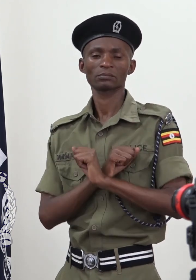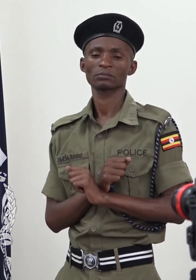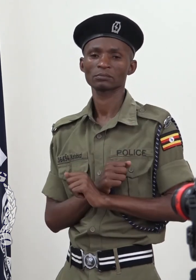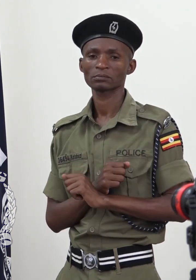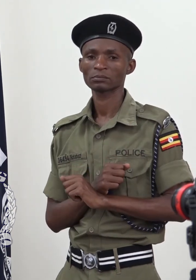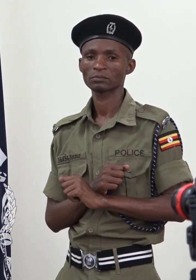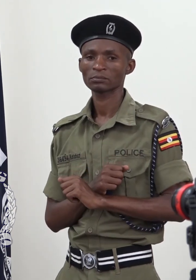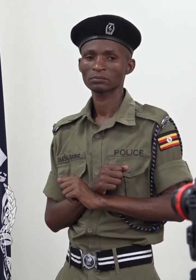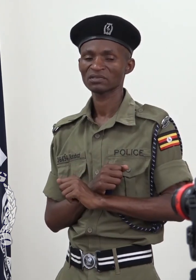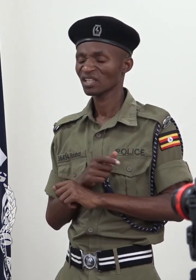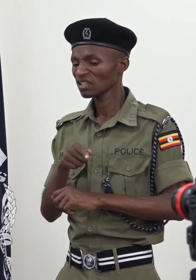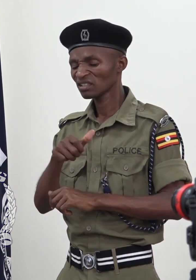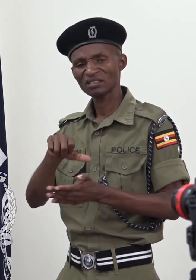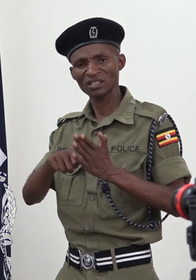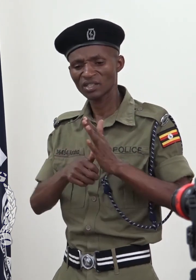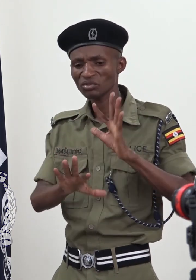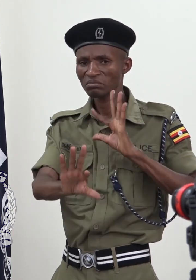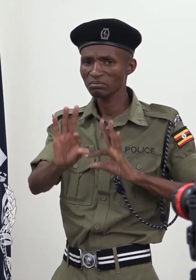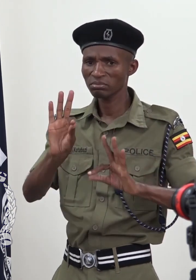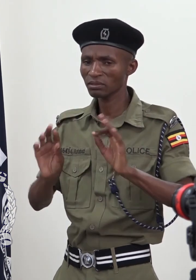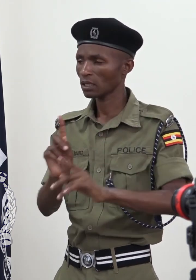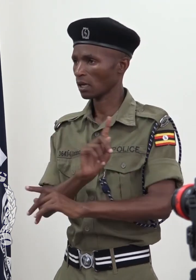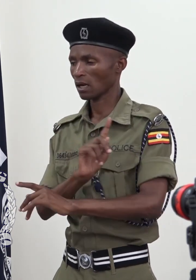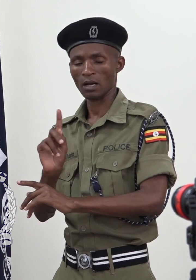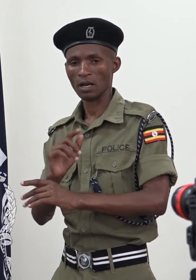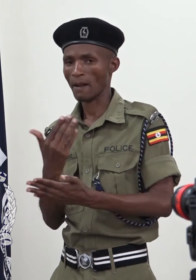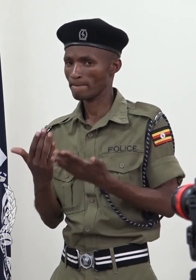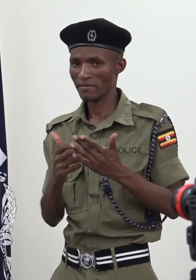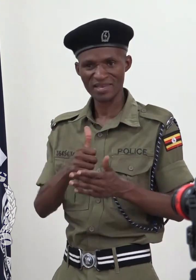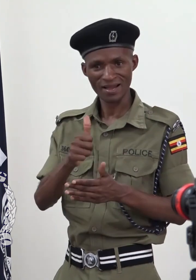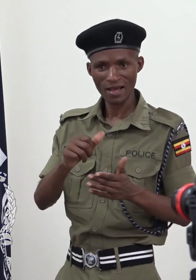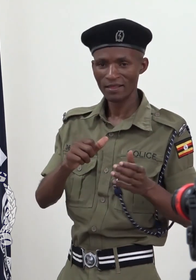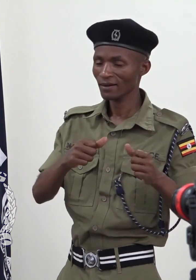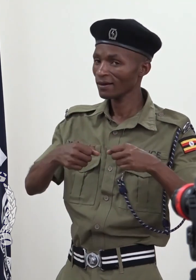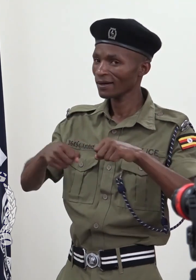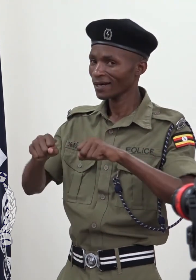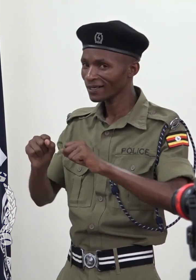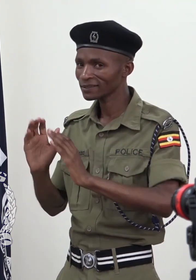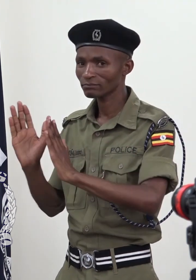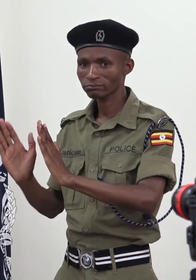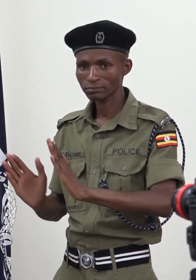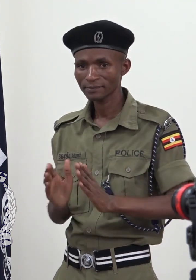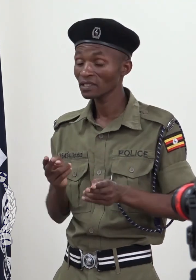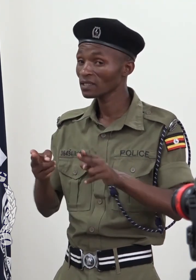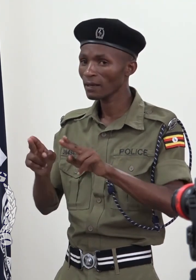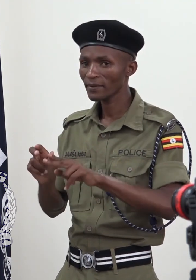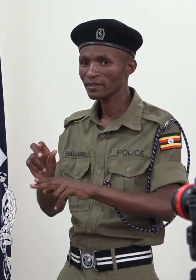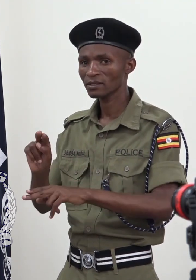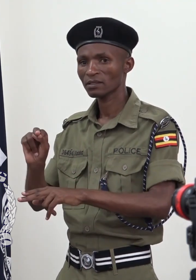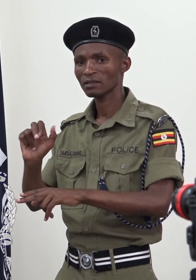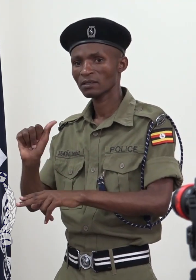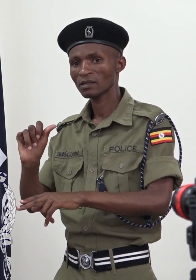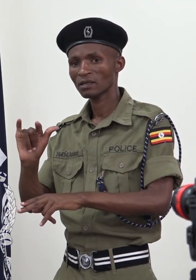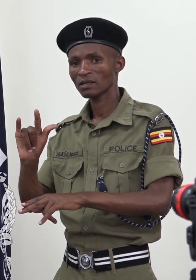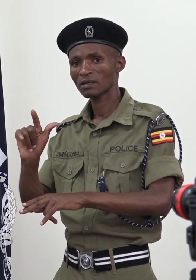This is not a random act anymore, because it could be an act which is organized. It happened in Naria. They killed the security guards.